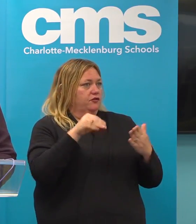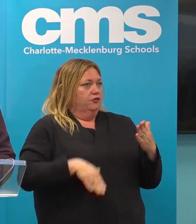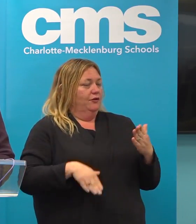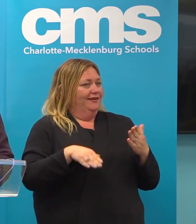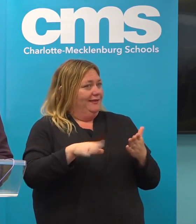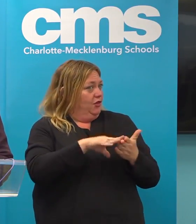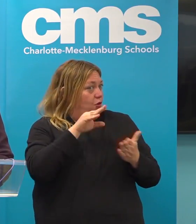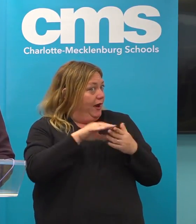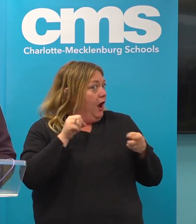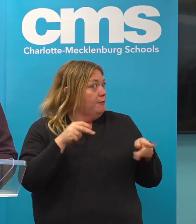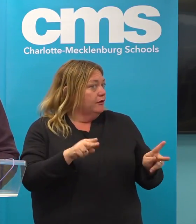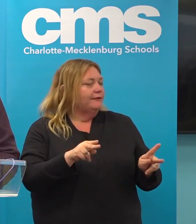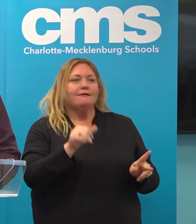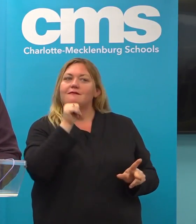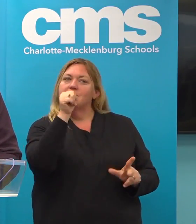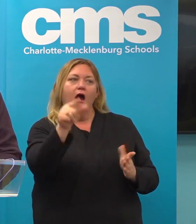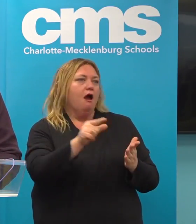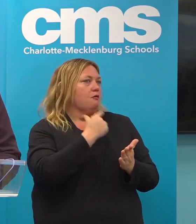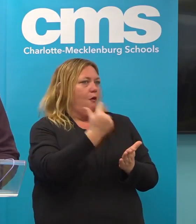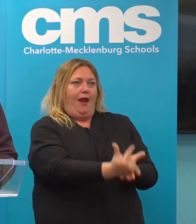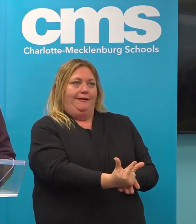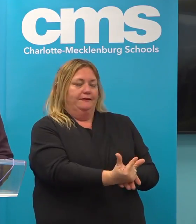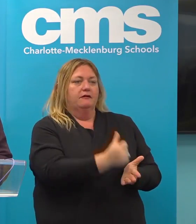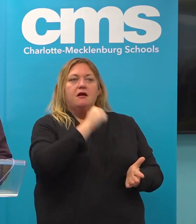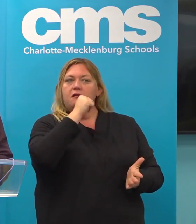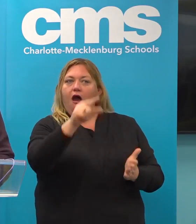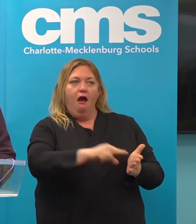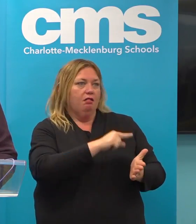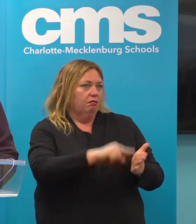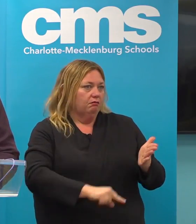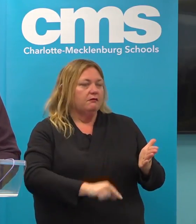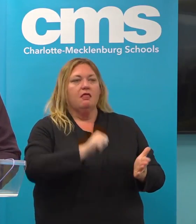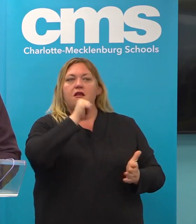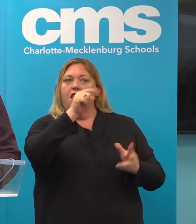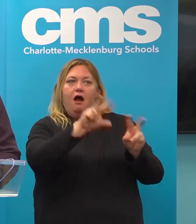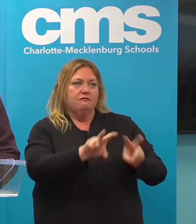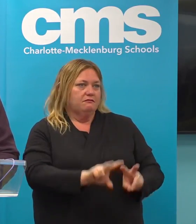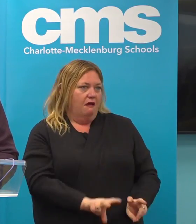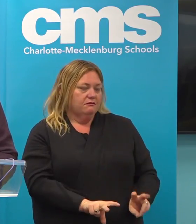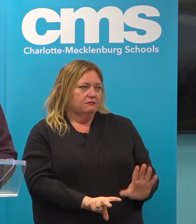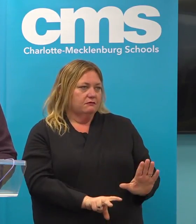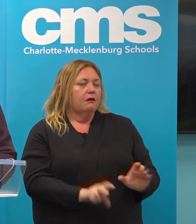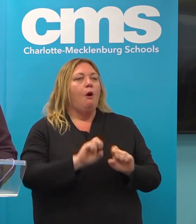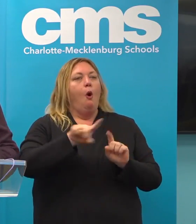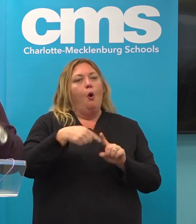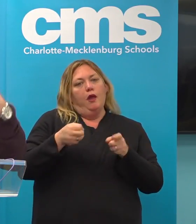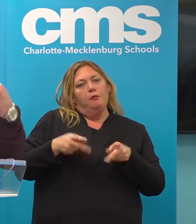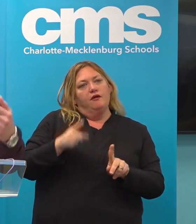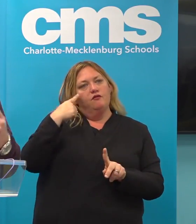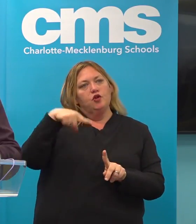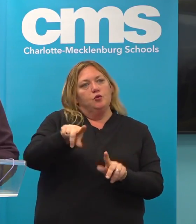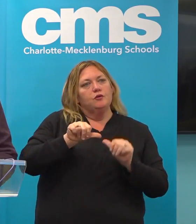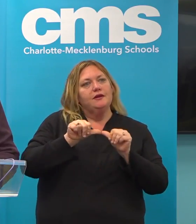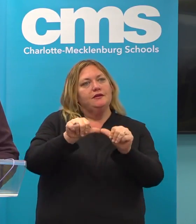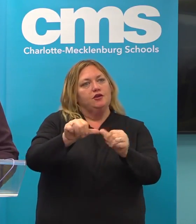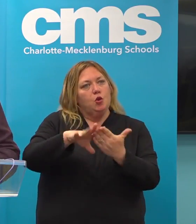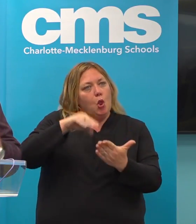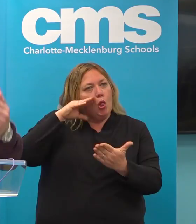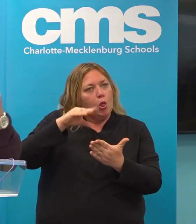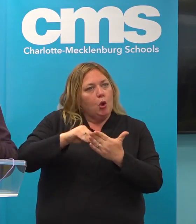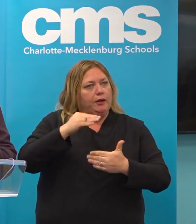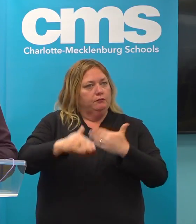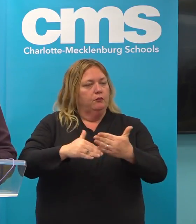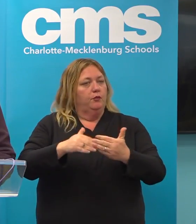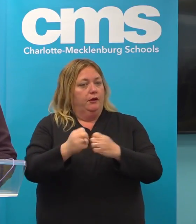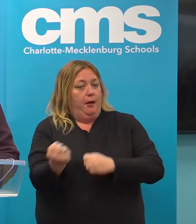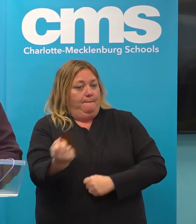learning opportunities will not be graded, they will not be assessed. They are simply opportunities for you to continue to learn, so when